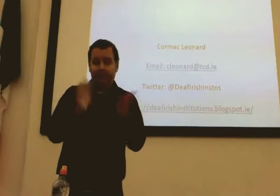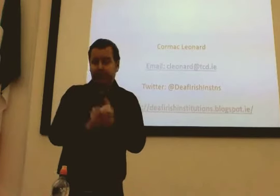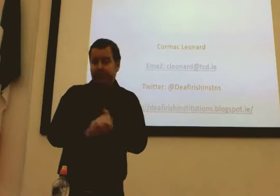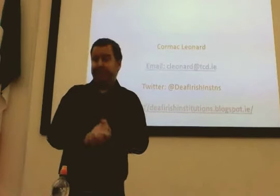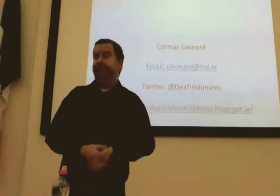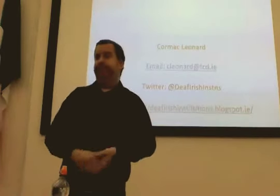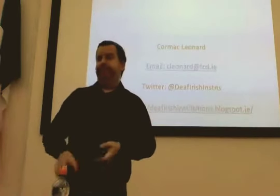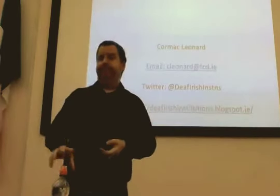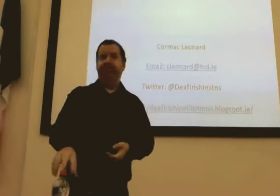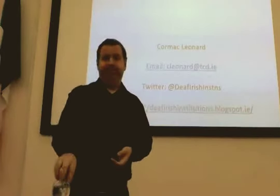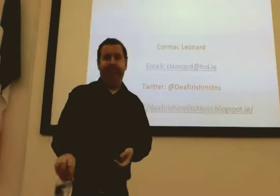much.